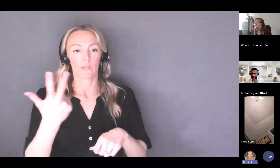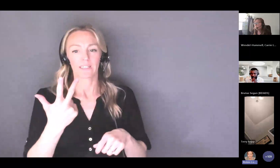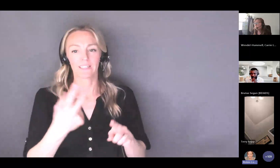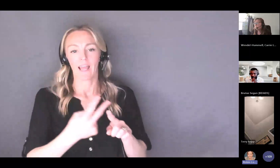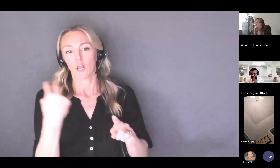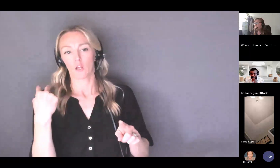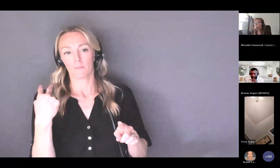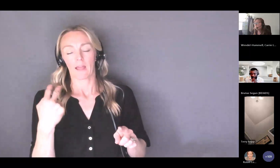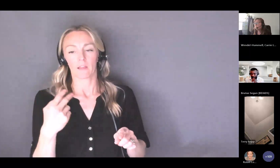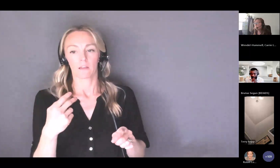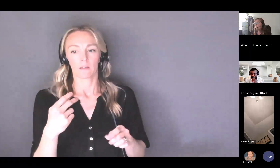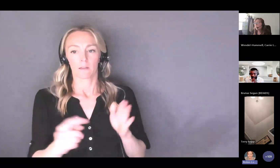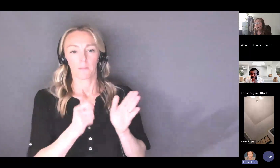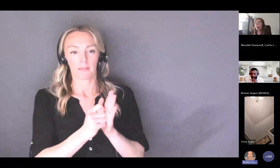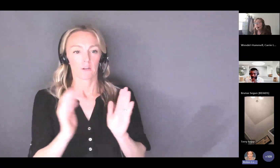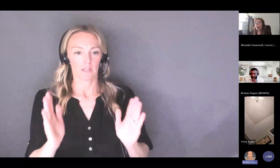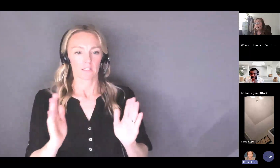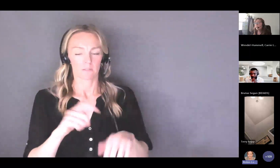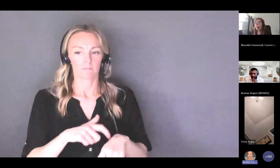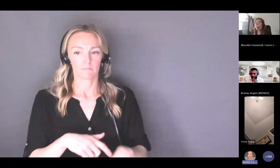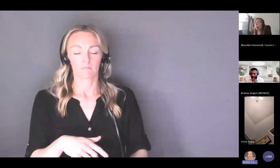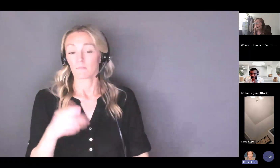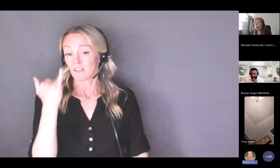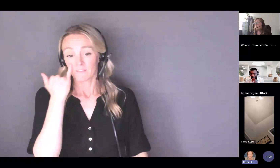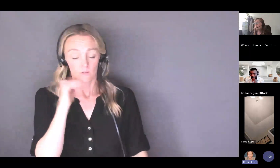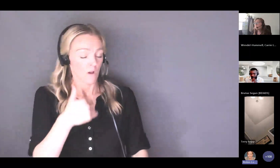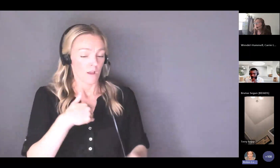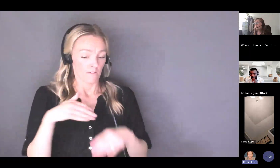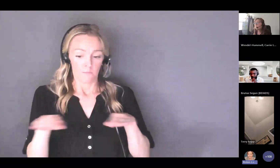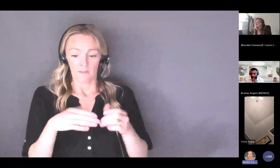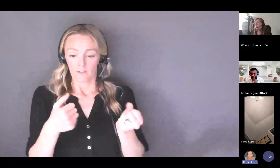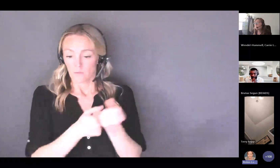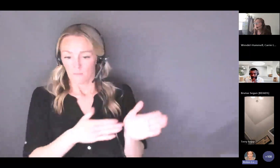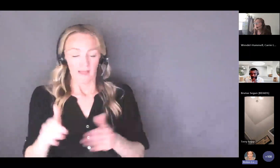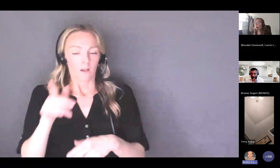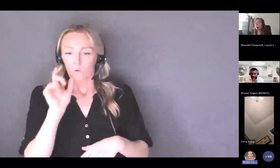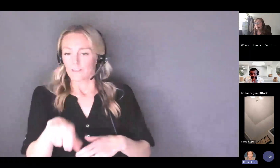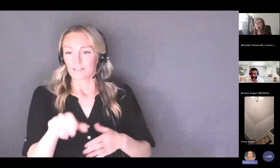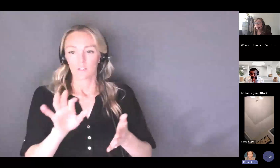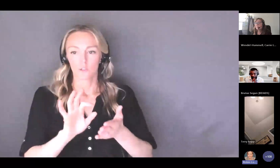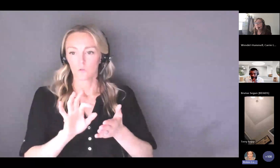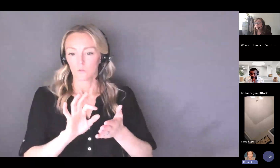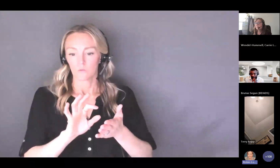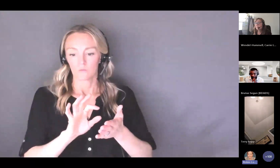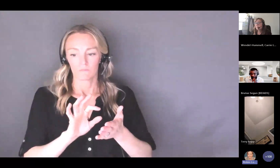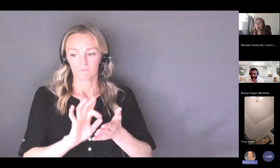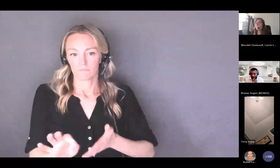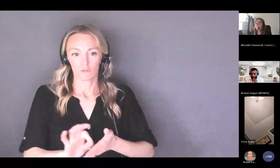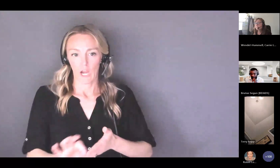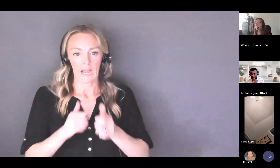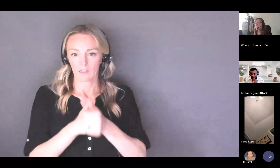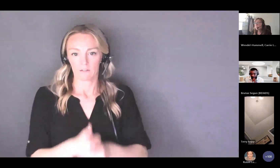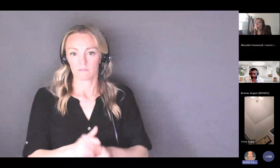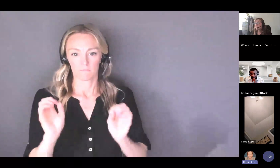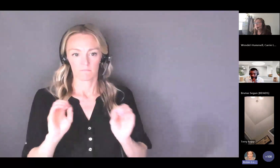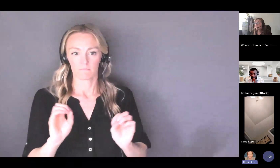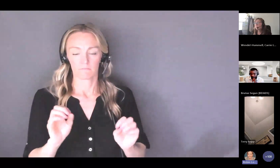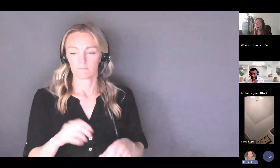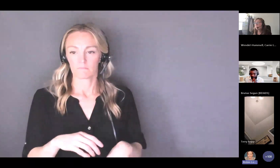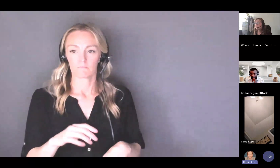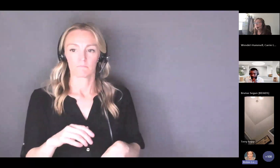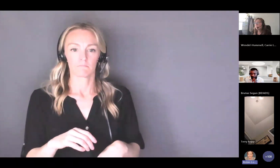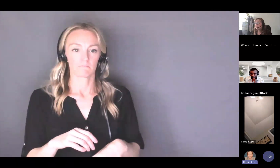sense. So if you don't have a behavior support plan, you don't need to track beyond, or you don't need to track. You would just